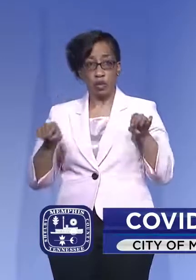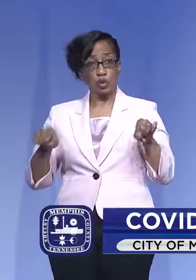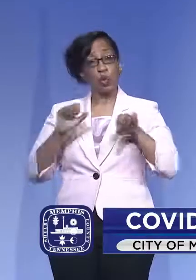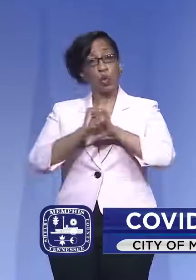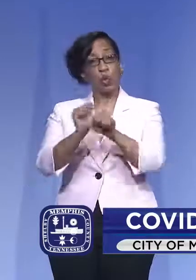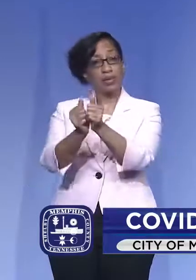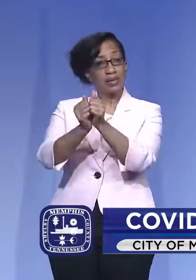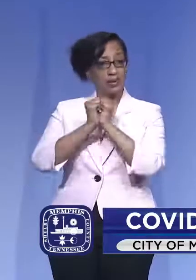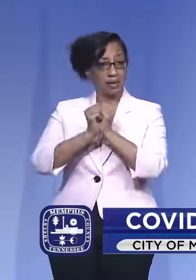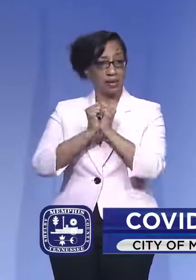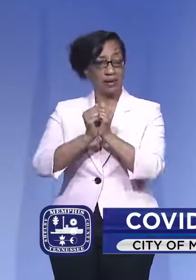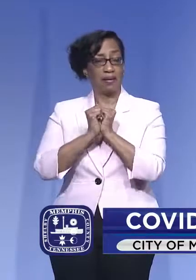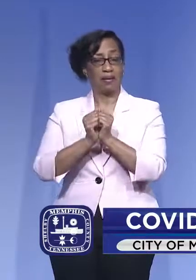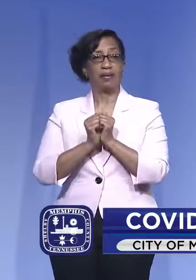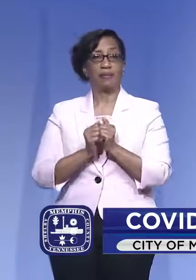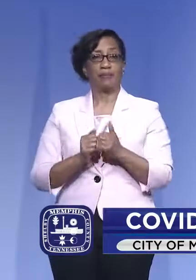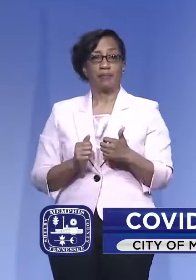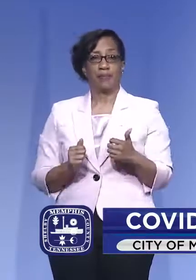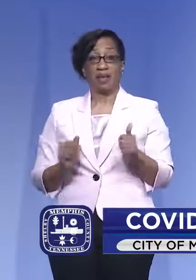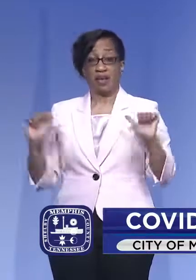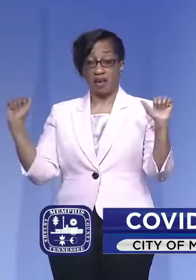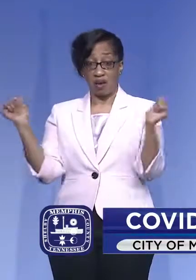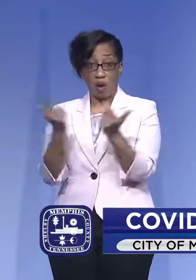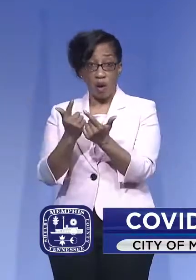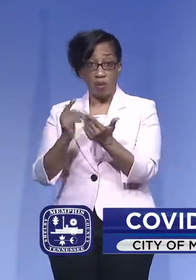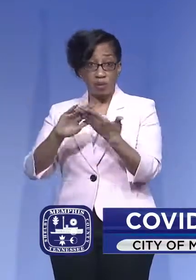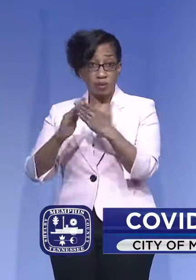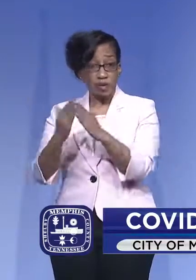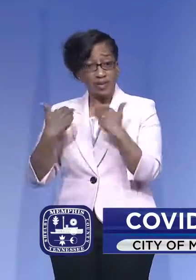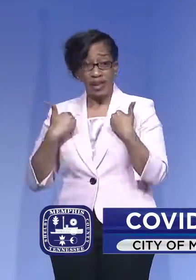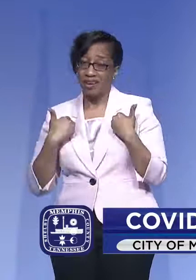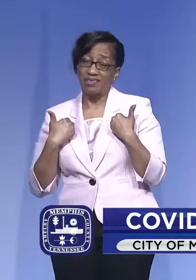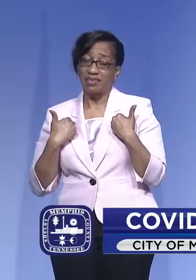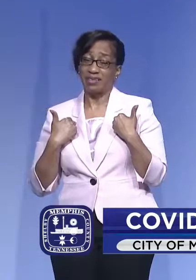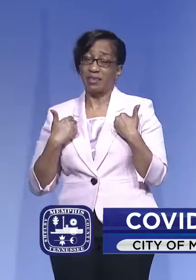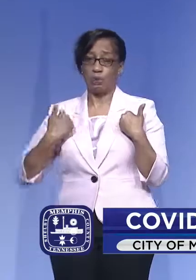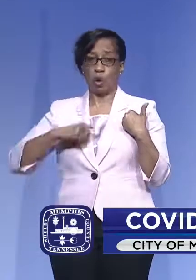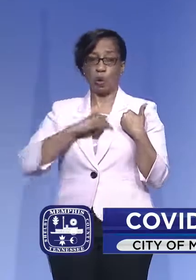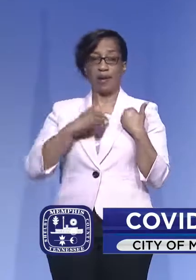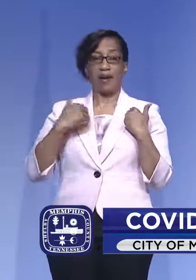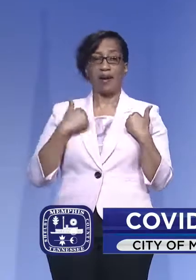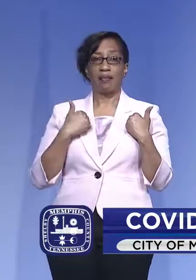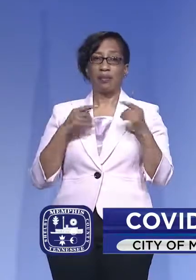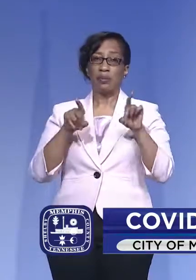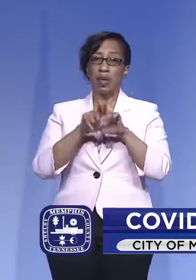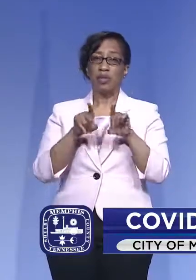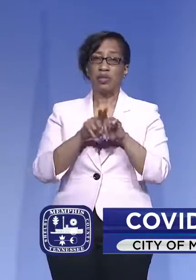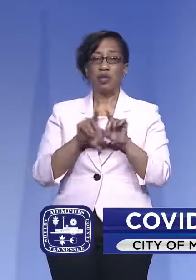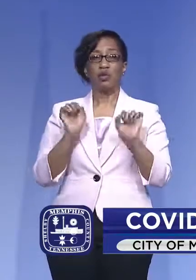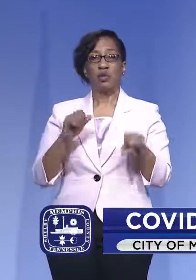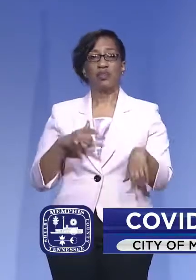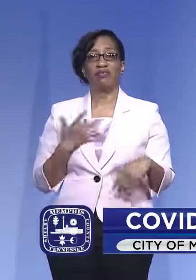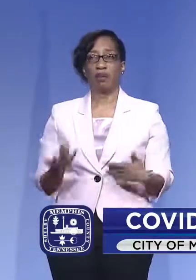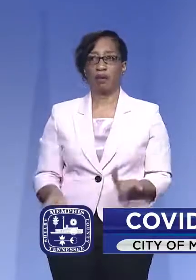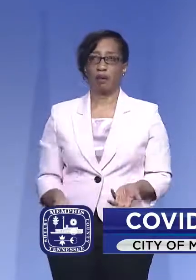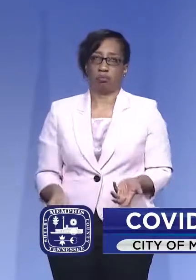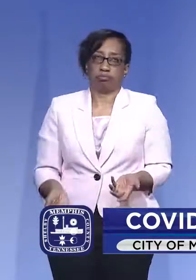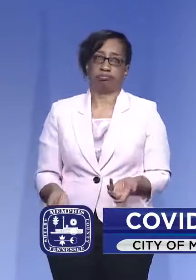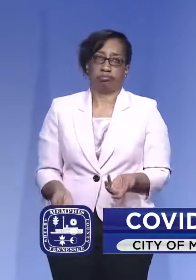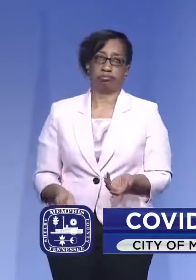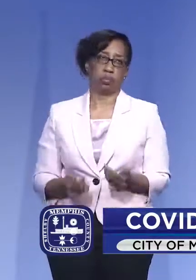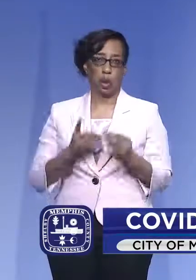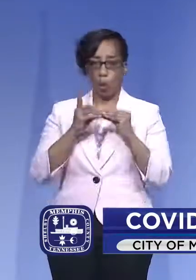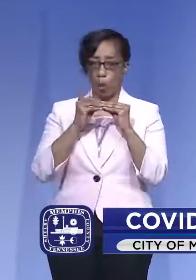And not every community benefits from that. But what it also runs the risk of being, oh yeah, one more variant coming